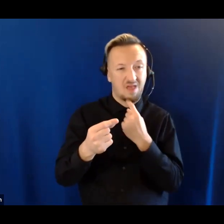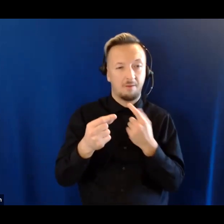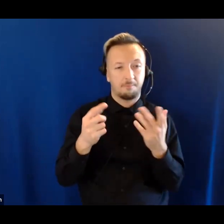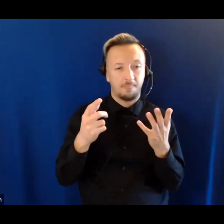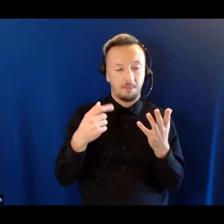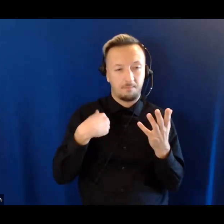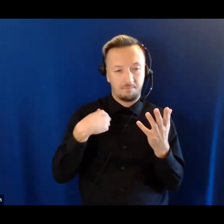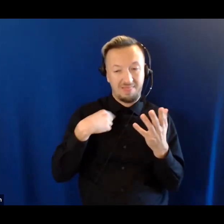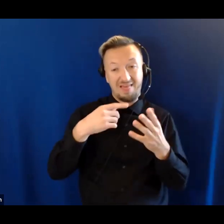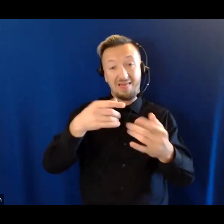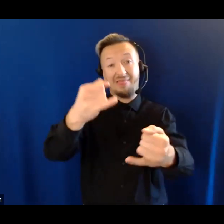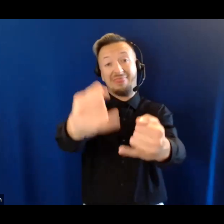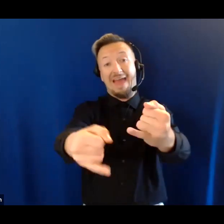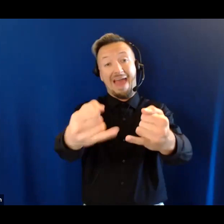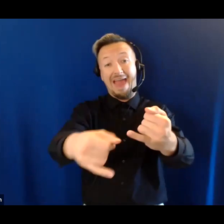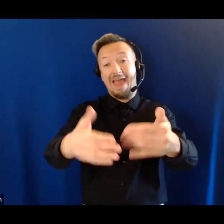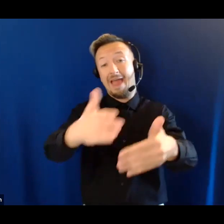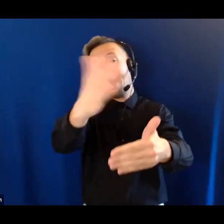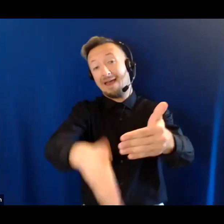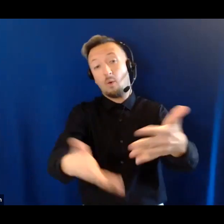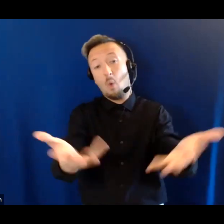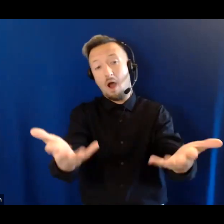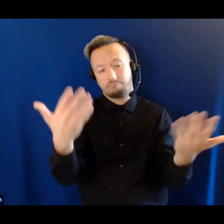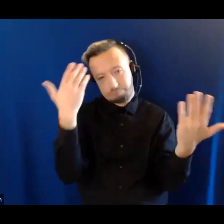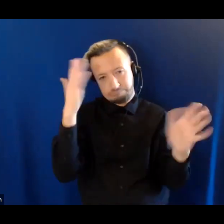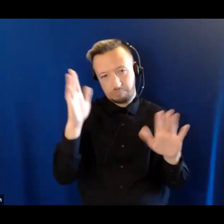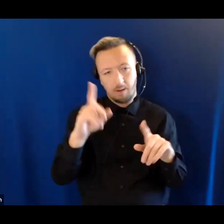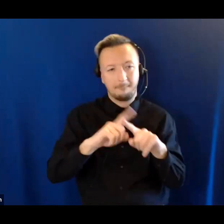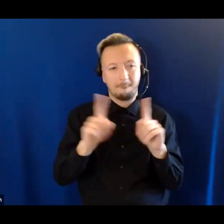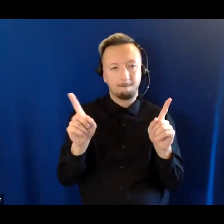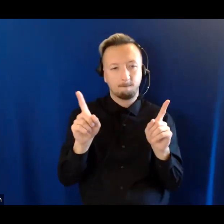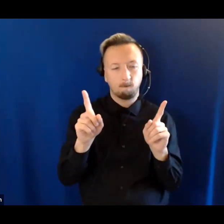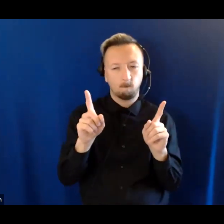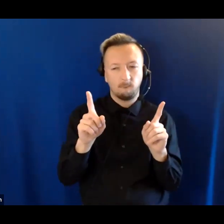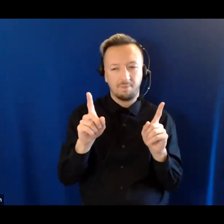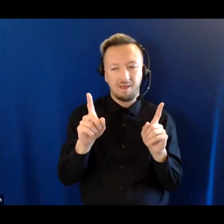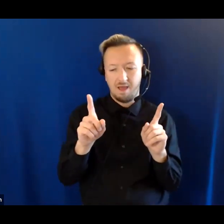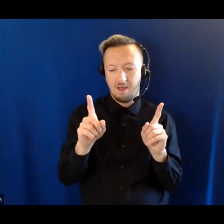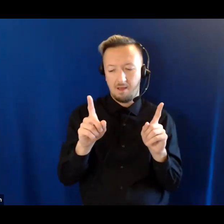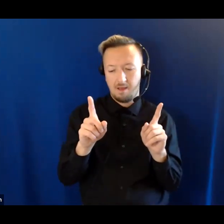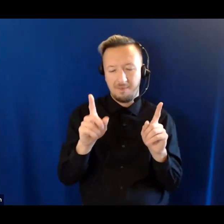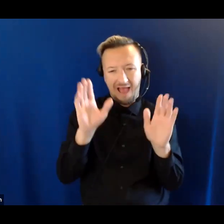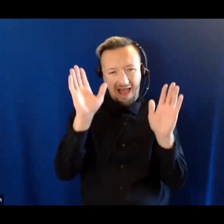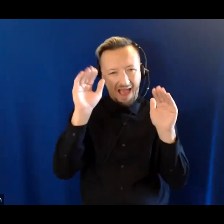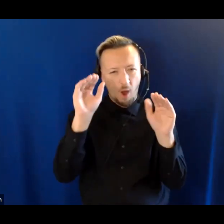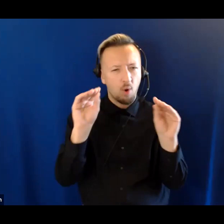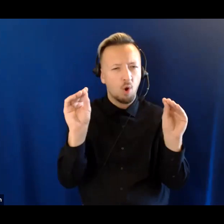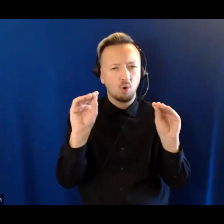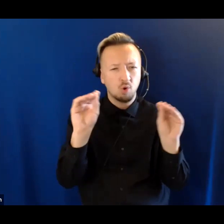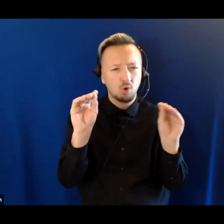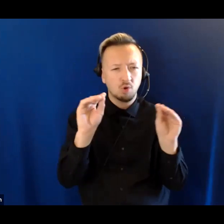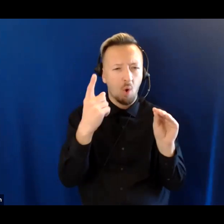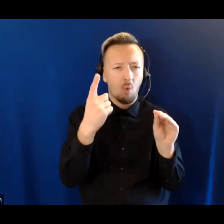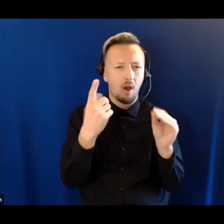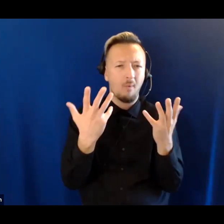still grasp it, but of that question. But I hope that no one is wanting to or thinking that